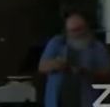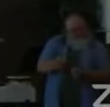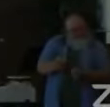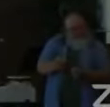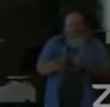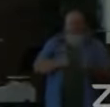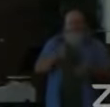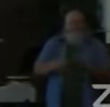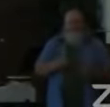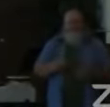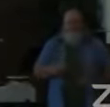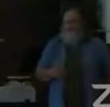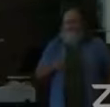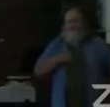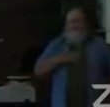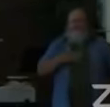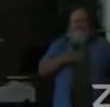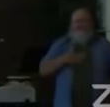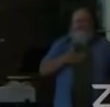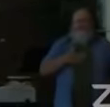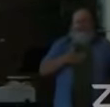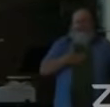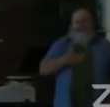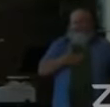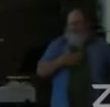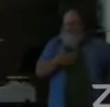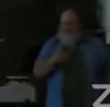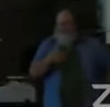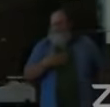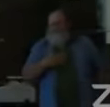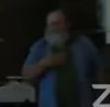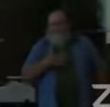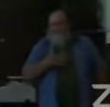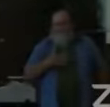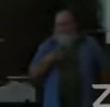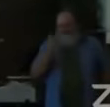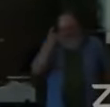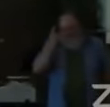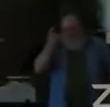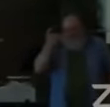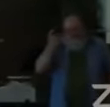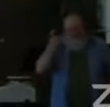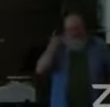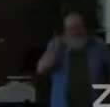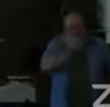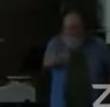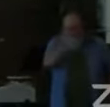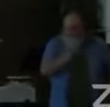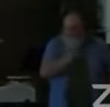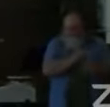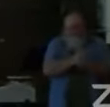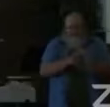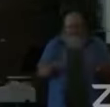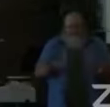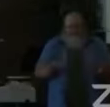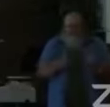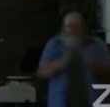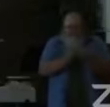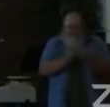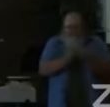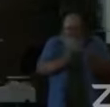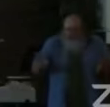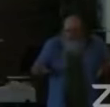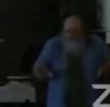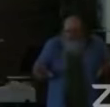peace. It's right there, PK. That's me, Pastor Ken. My definition of God's peace: it's the absence of